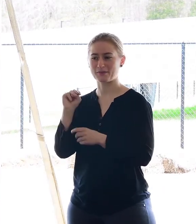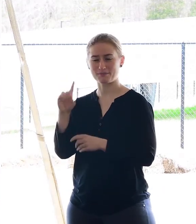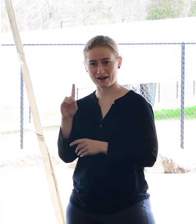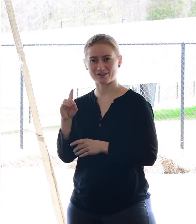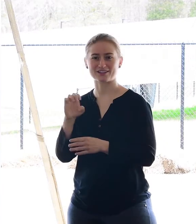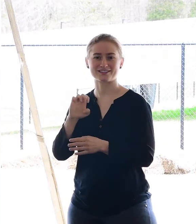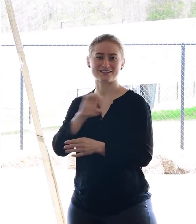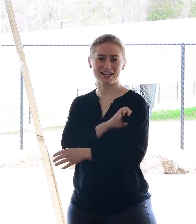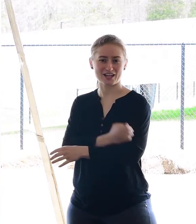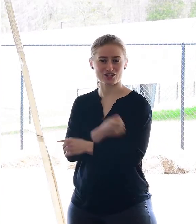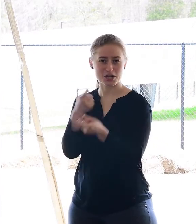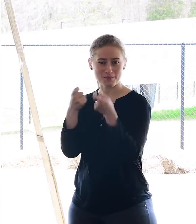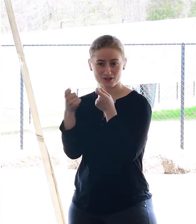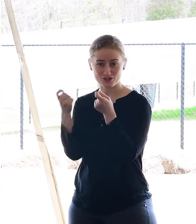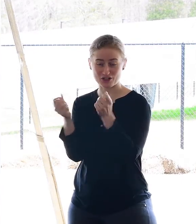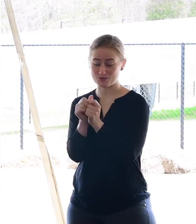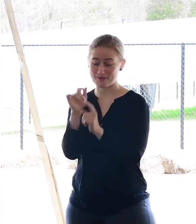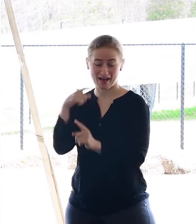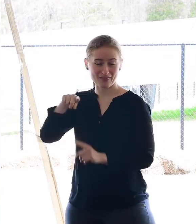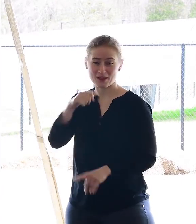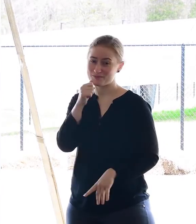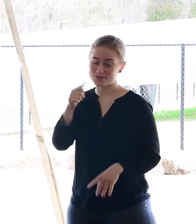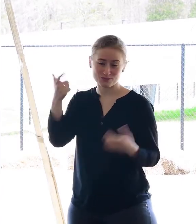it, it wouldn't happen.